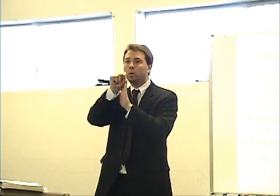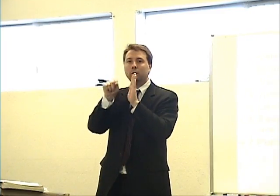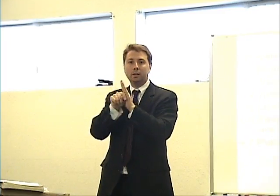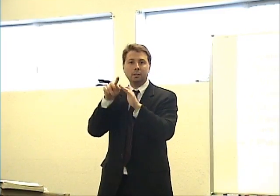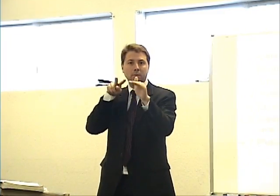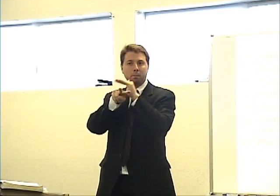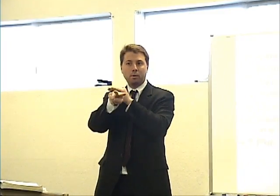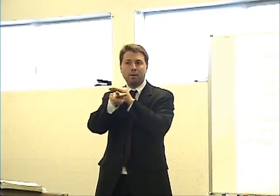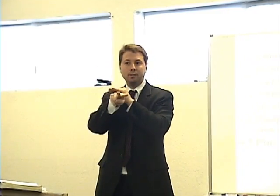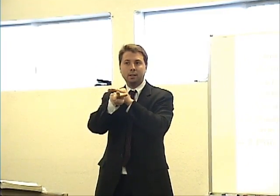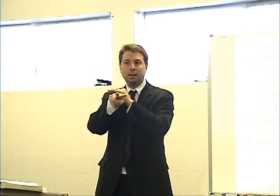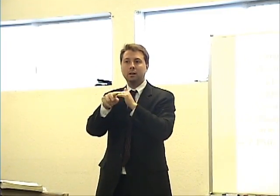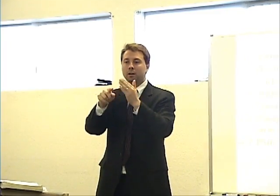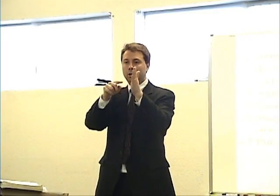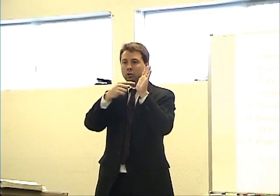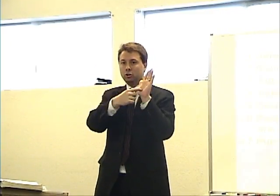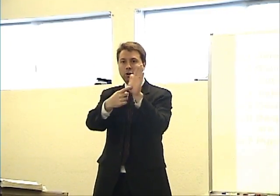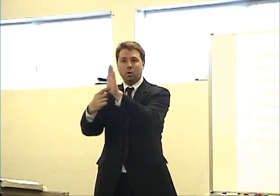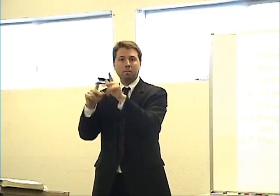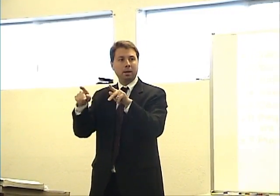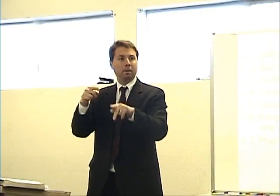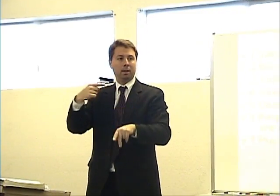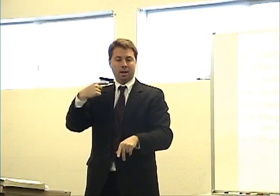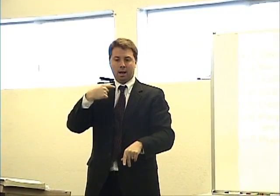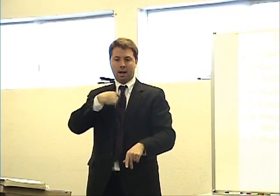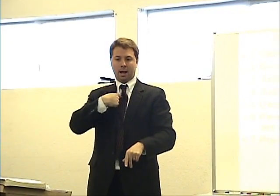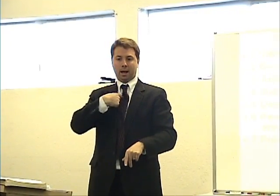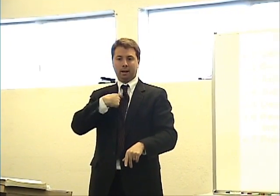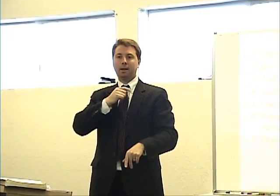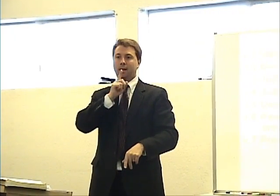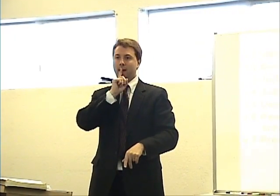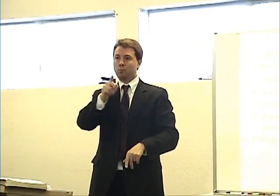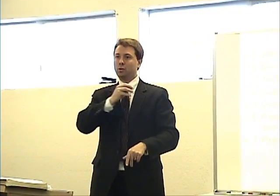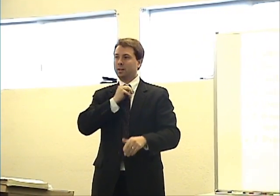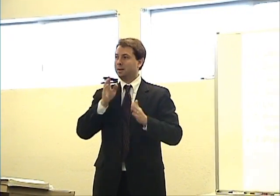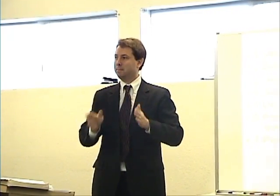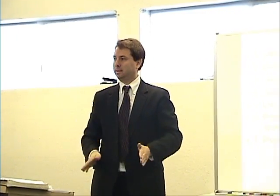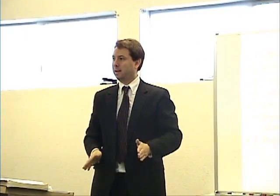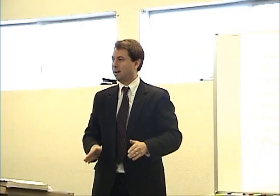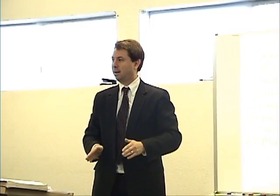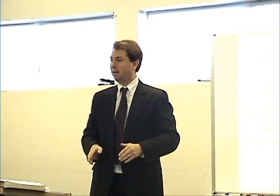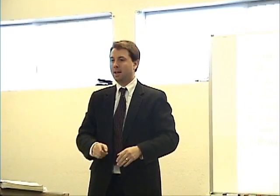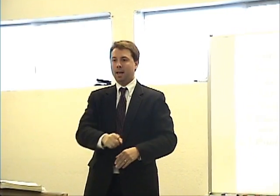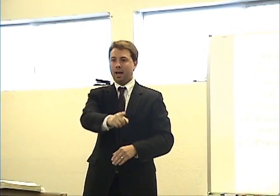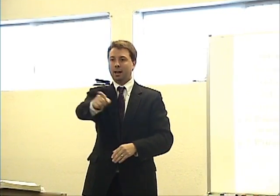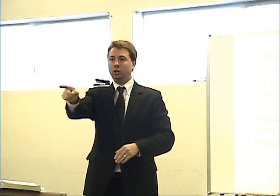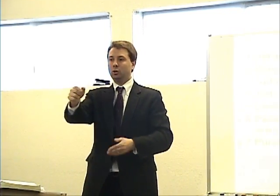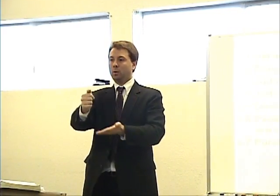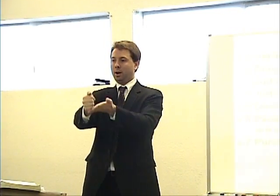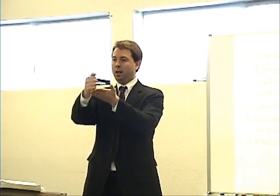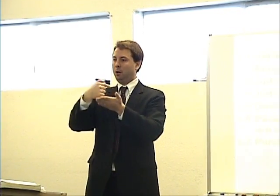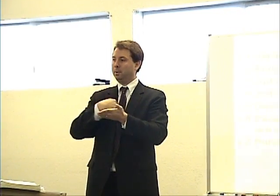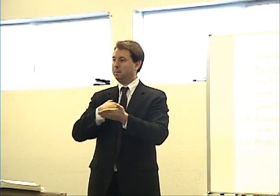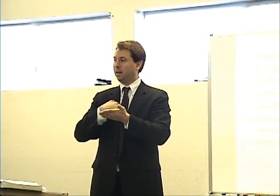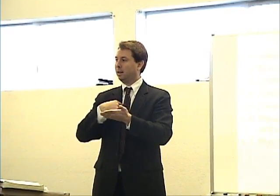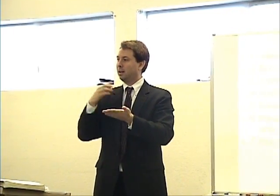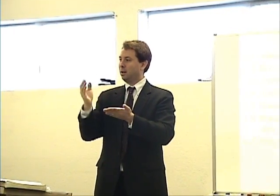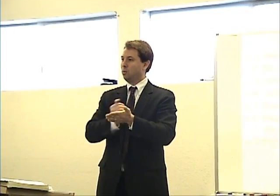Old Testament prophecy, showing people, I am the Lord Messiah, and you are helping me